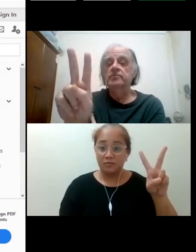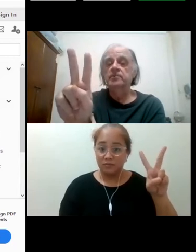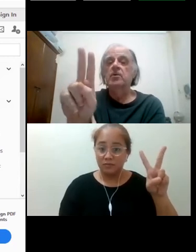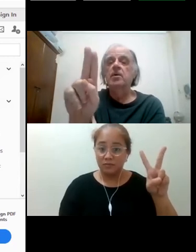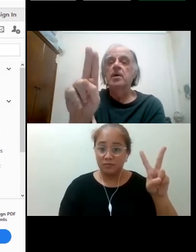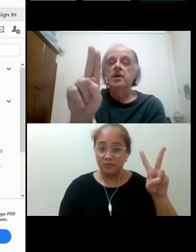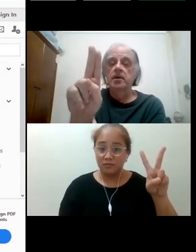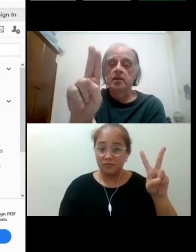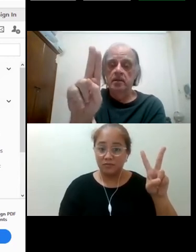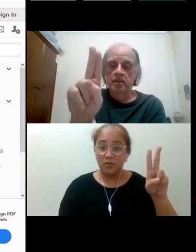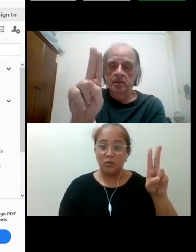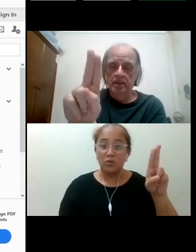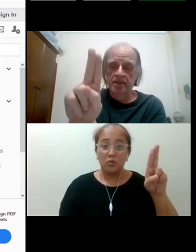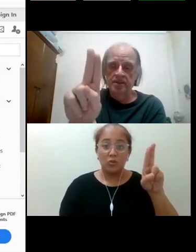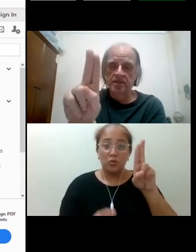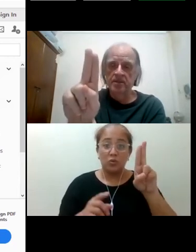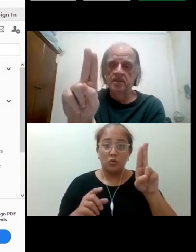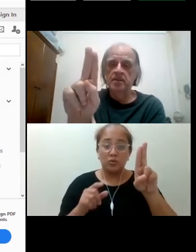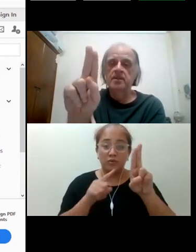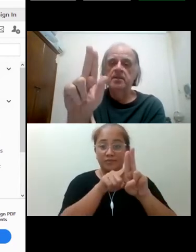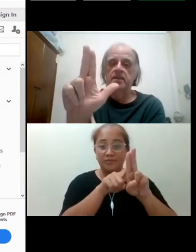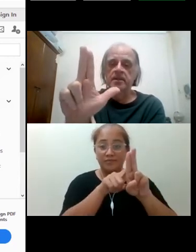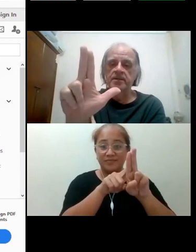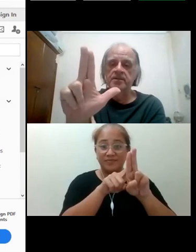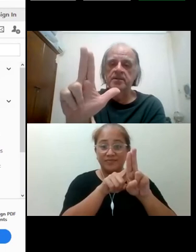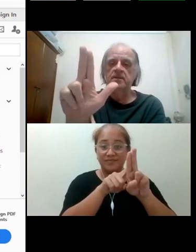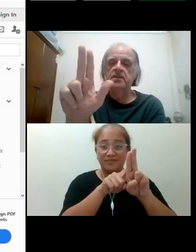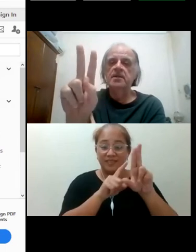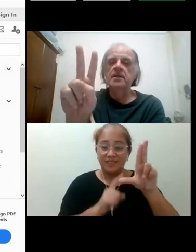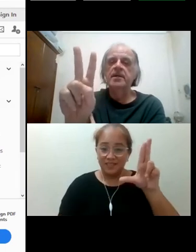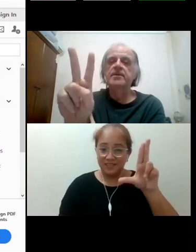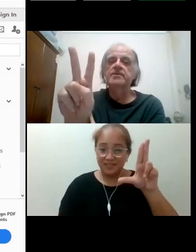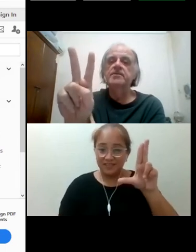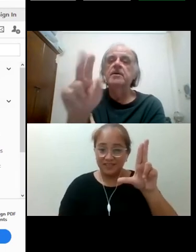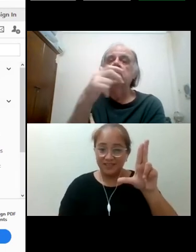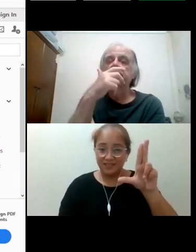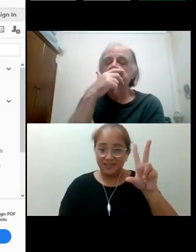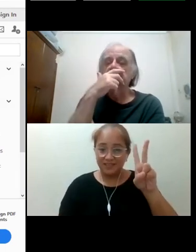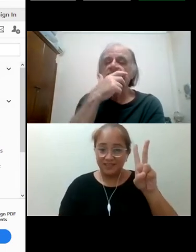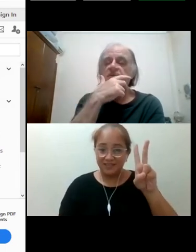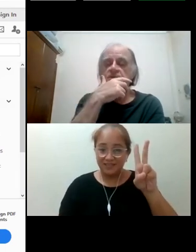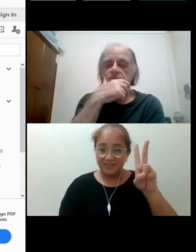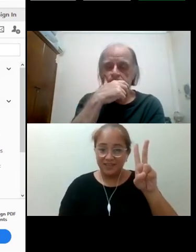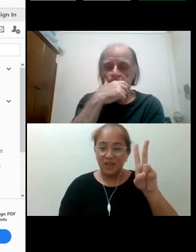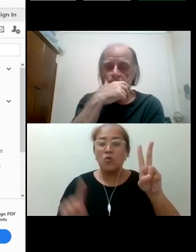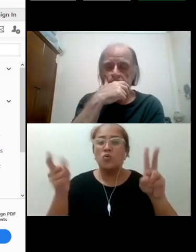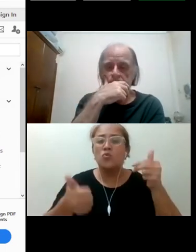one. So this, this, and this. Which goes